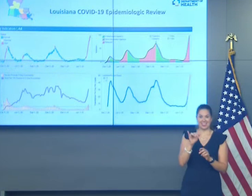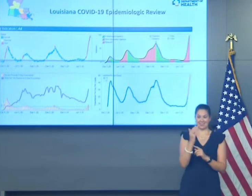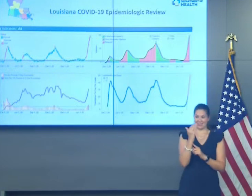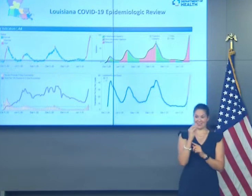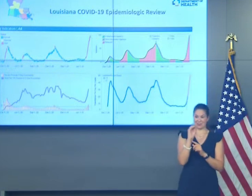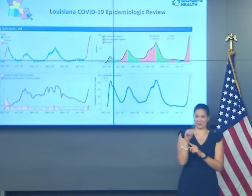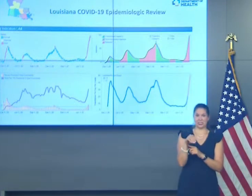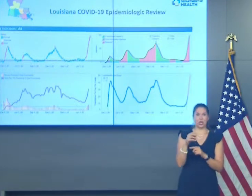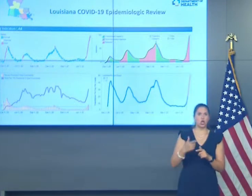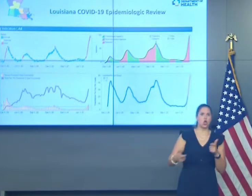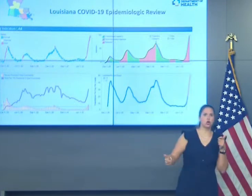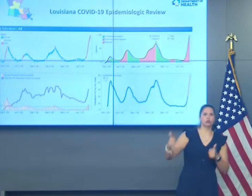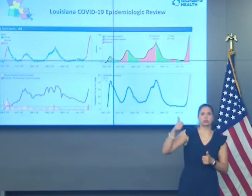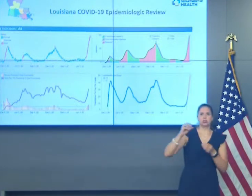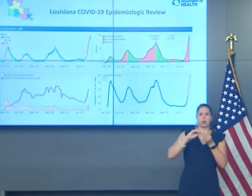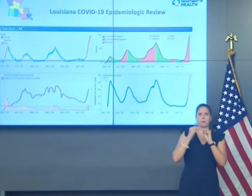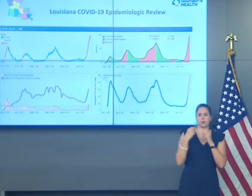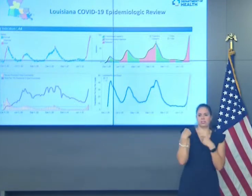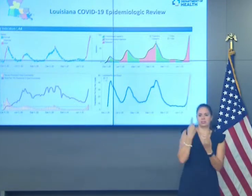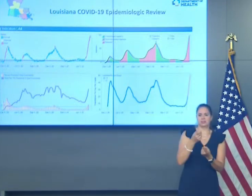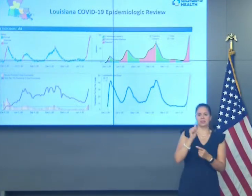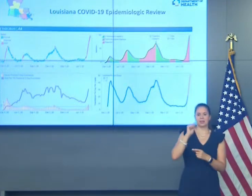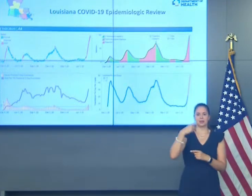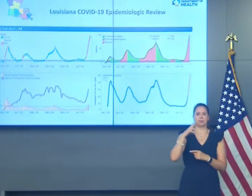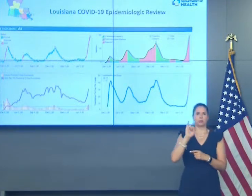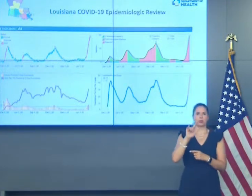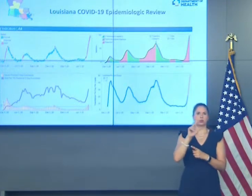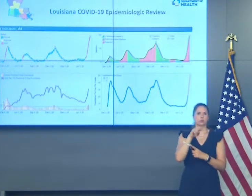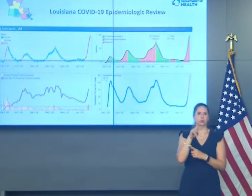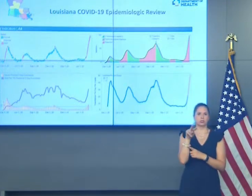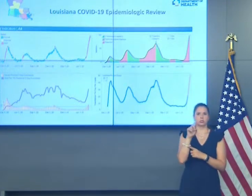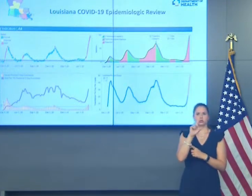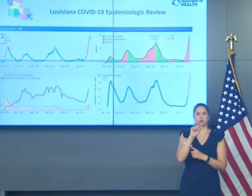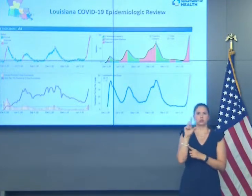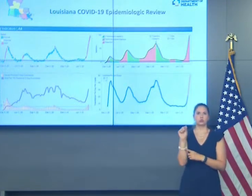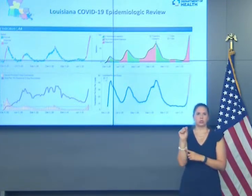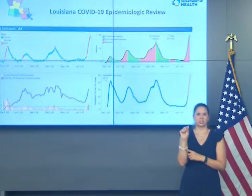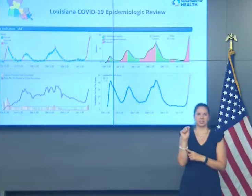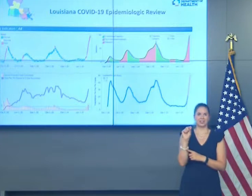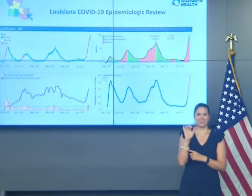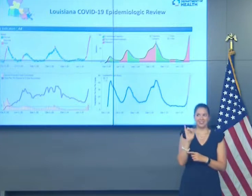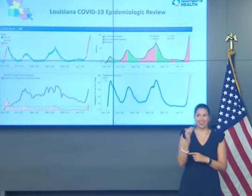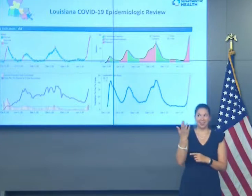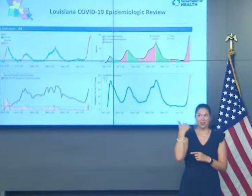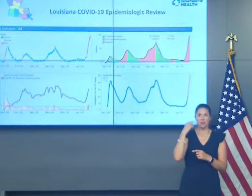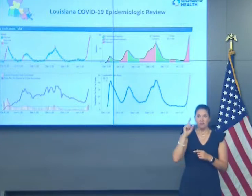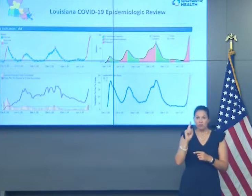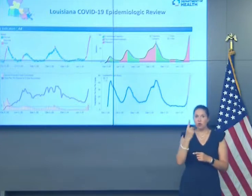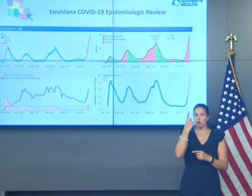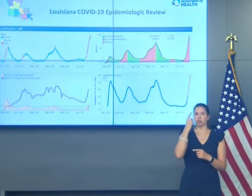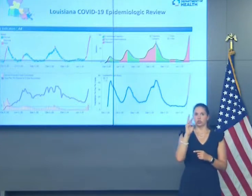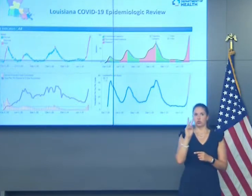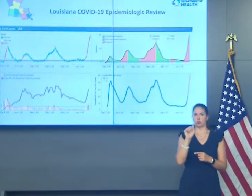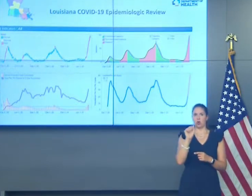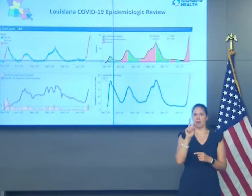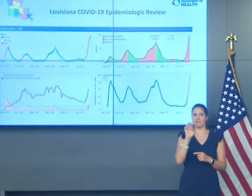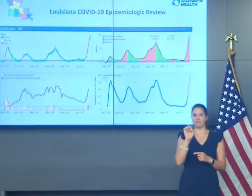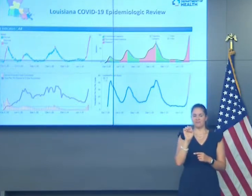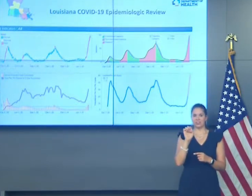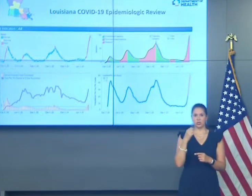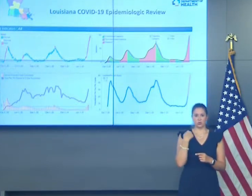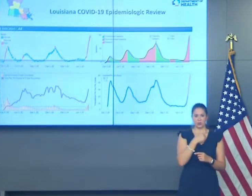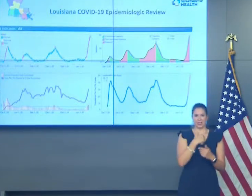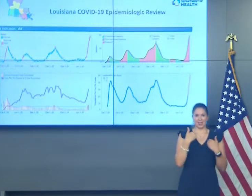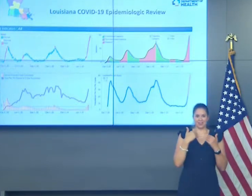we've had since April 22nd, 2020, the very first wave, when we had